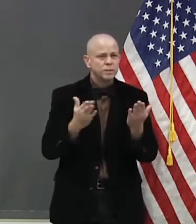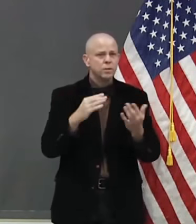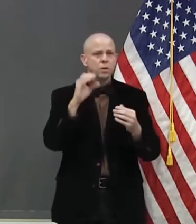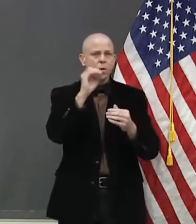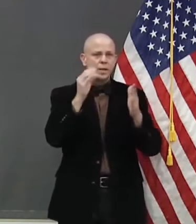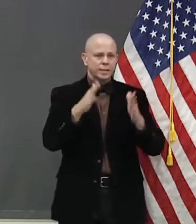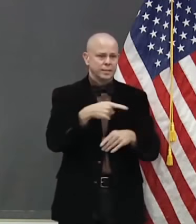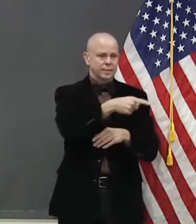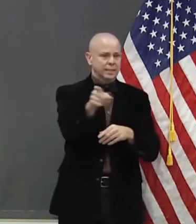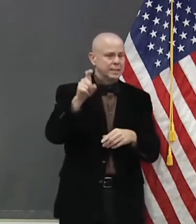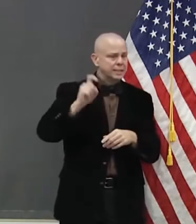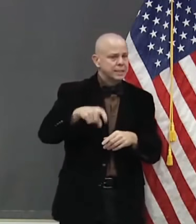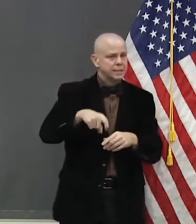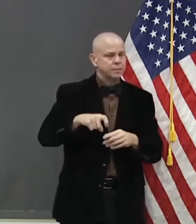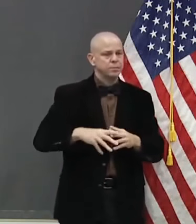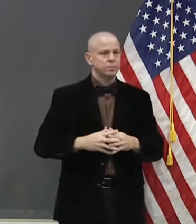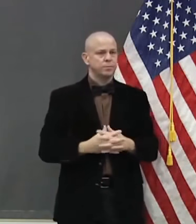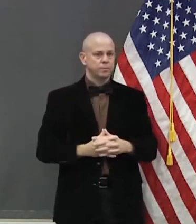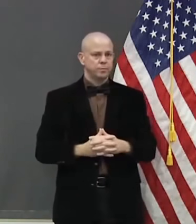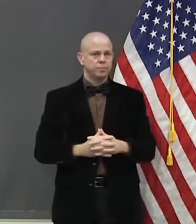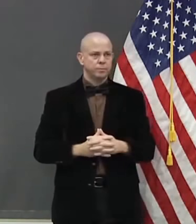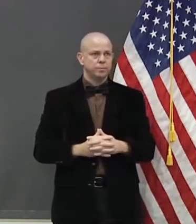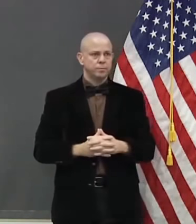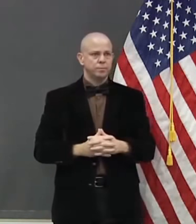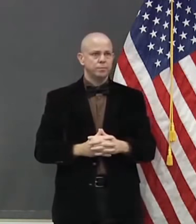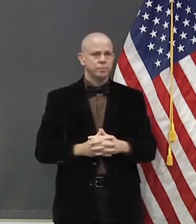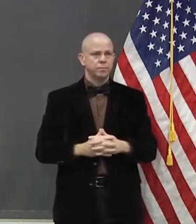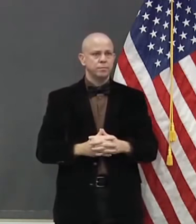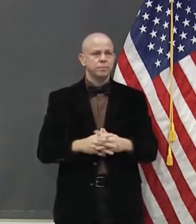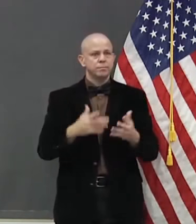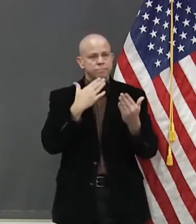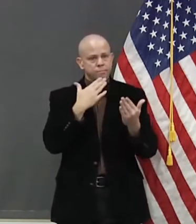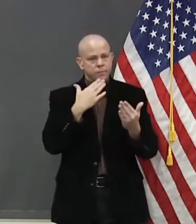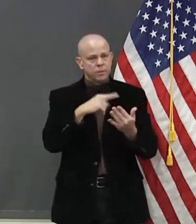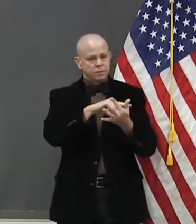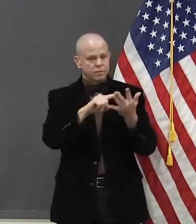Thanks, Brad, and thanks everyone. That's all the time that we have for questions.